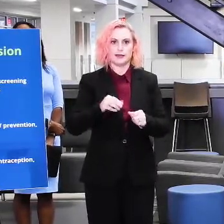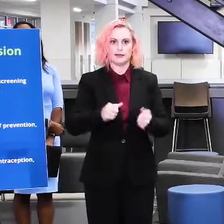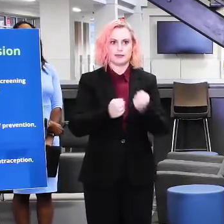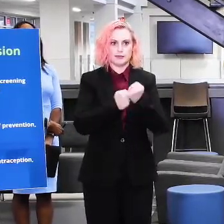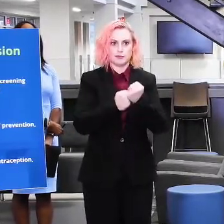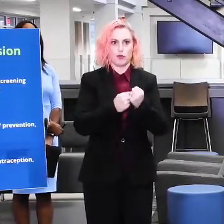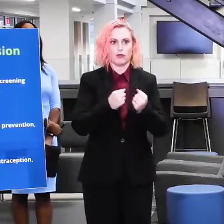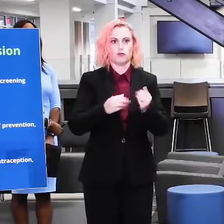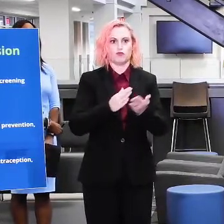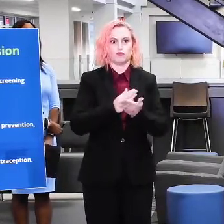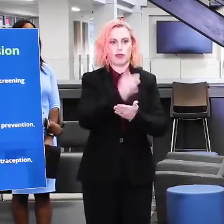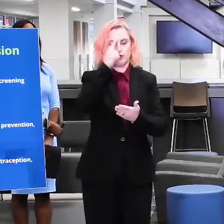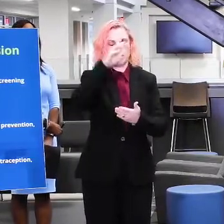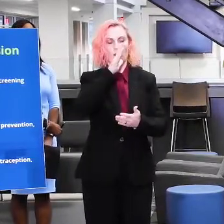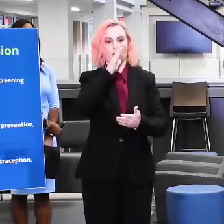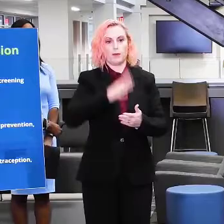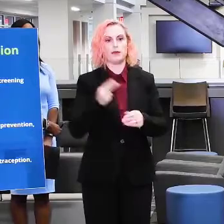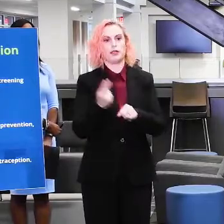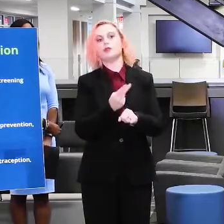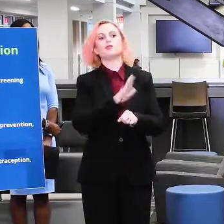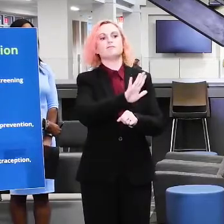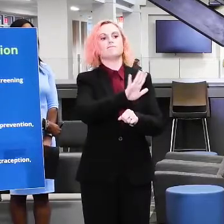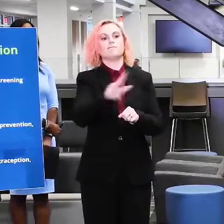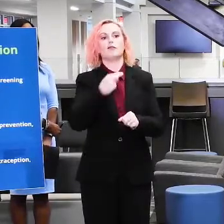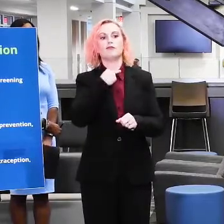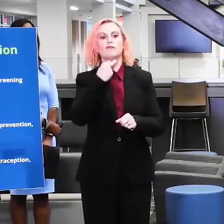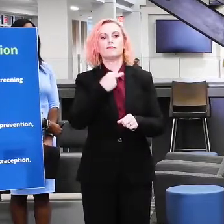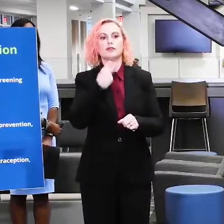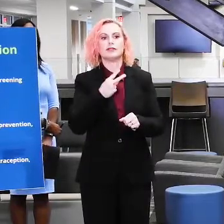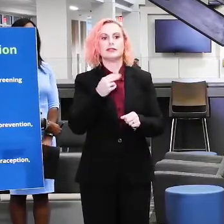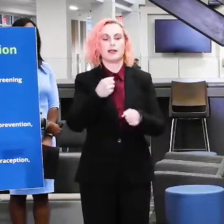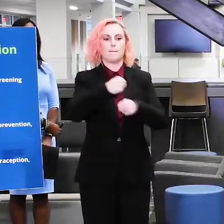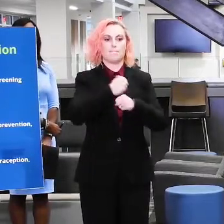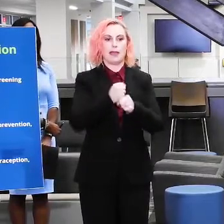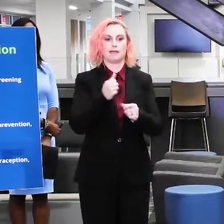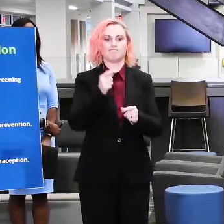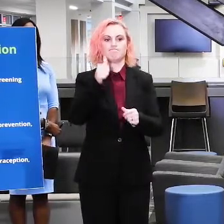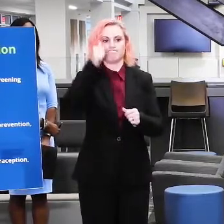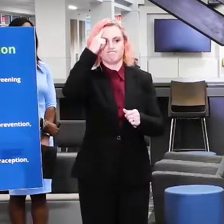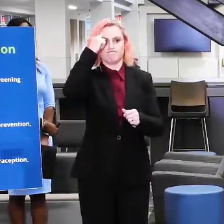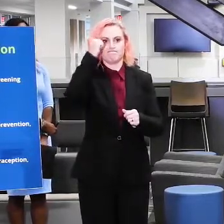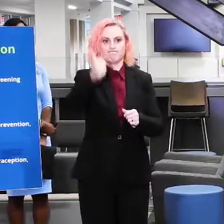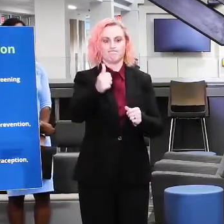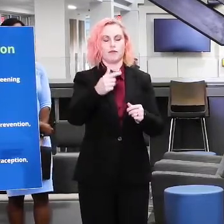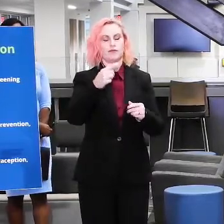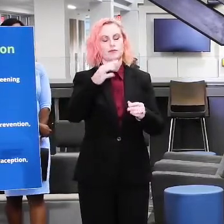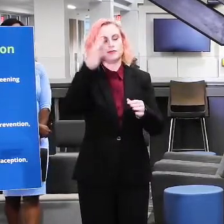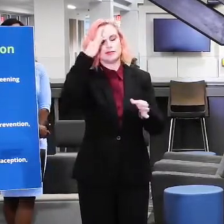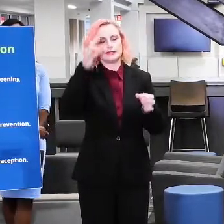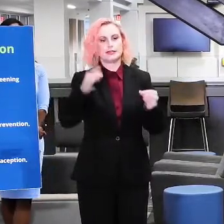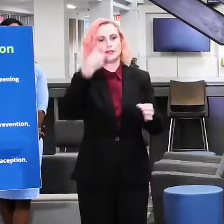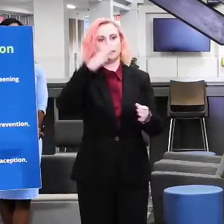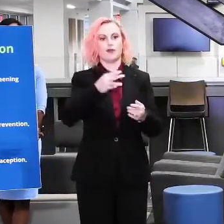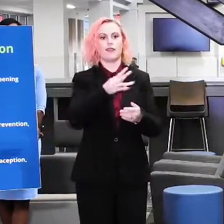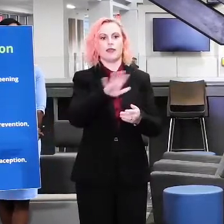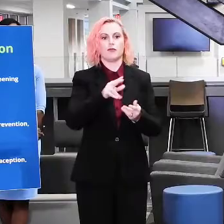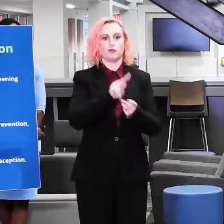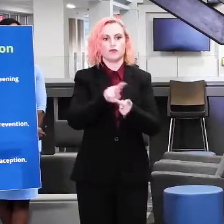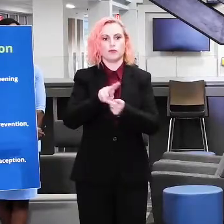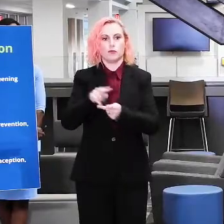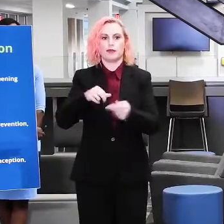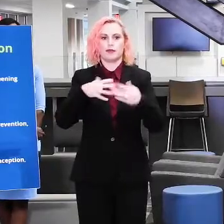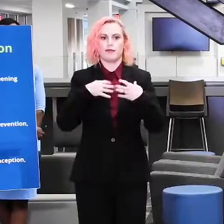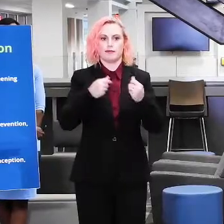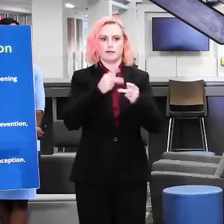to use their own voices and make their own choices for their reproductive health care and